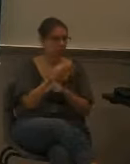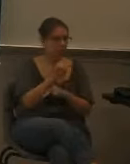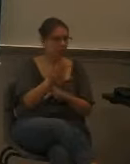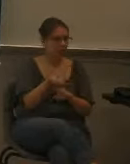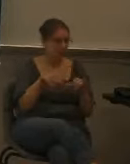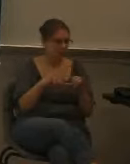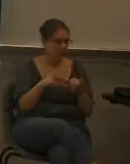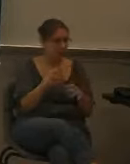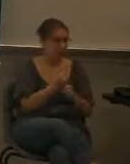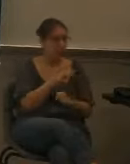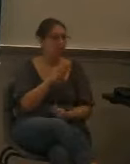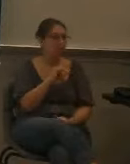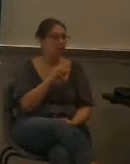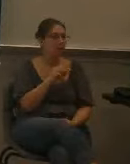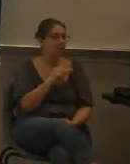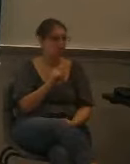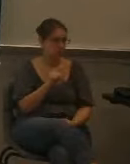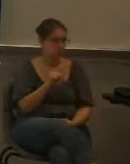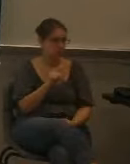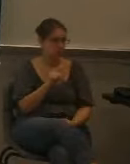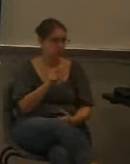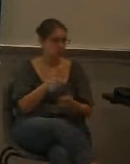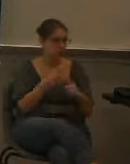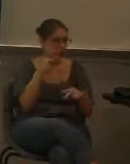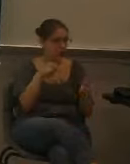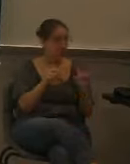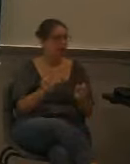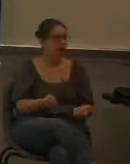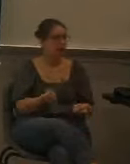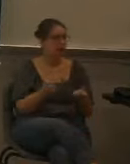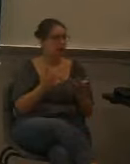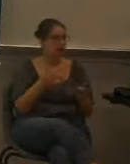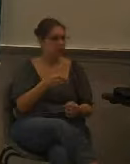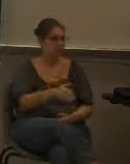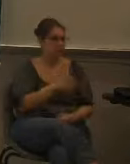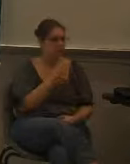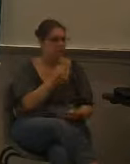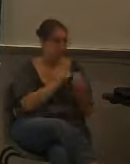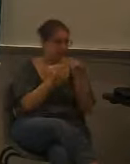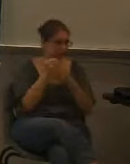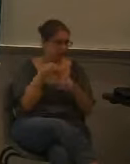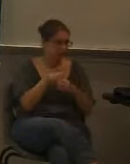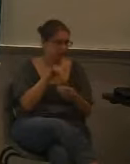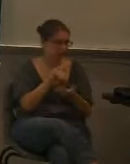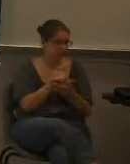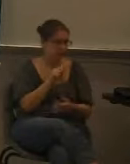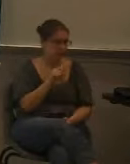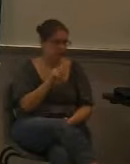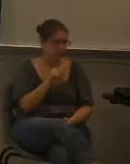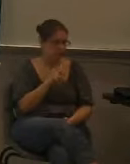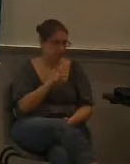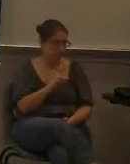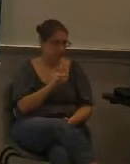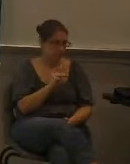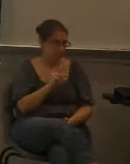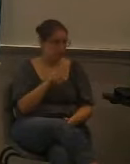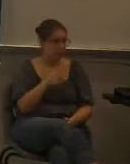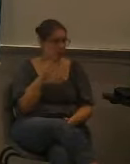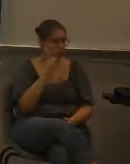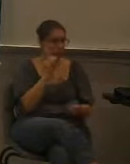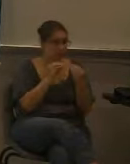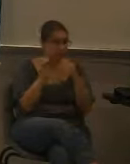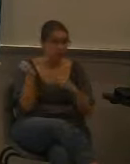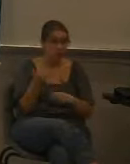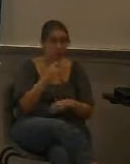get a biomass, and then you look at how much the fish are eating in that stream, they would eat all